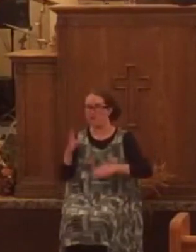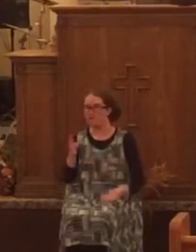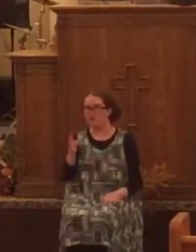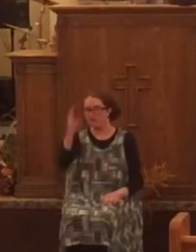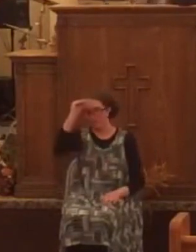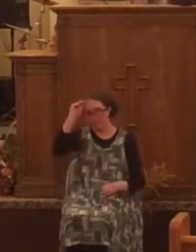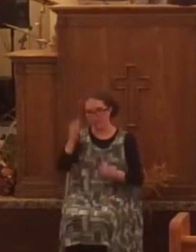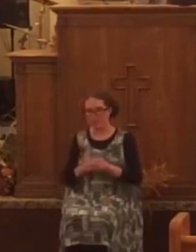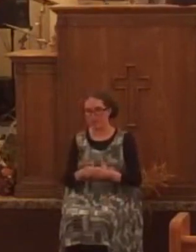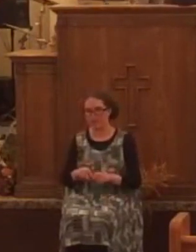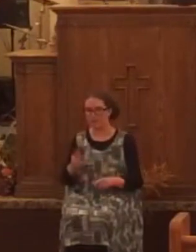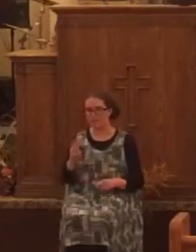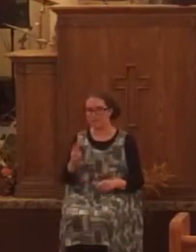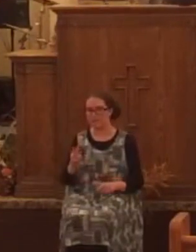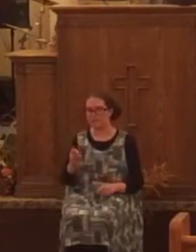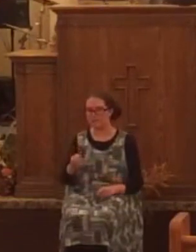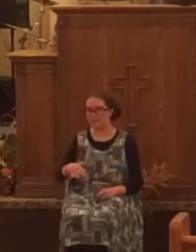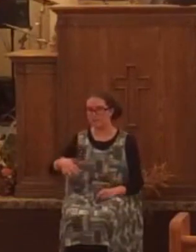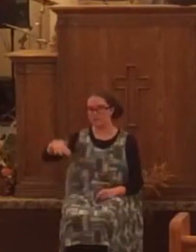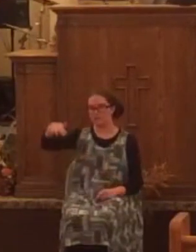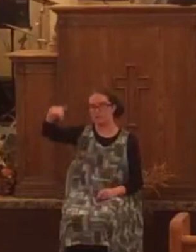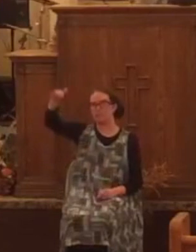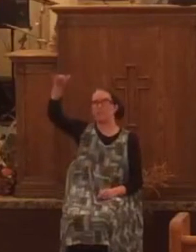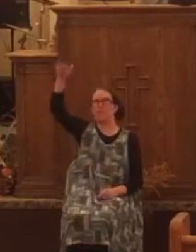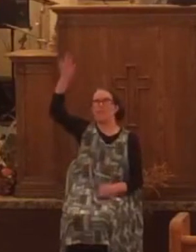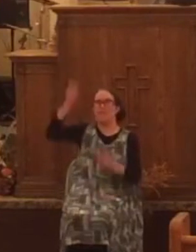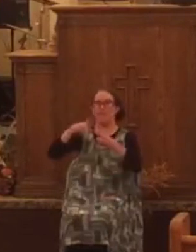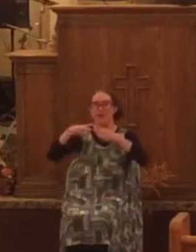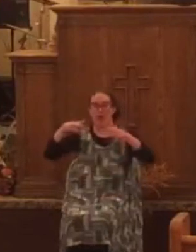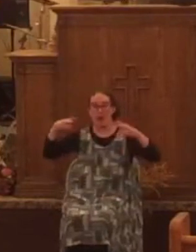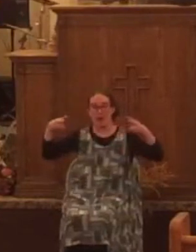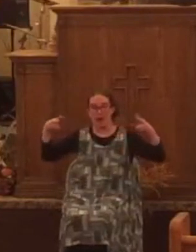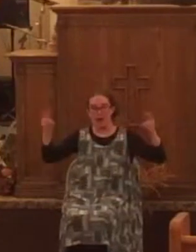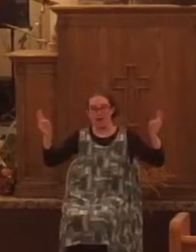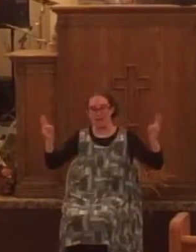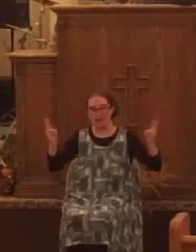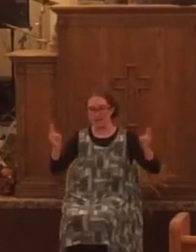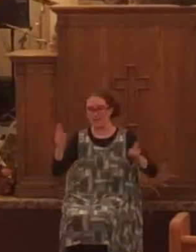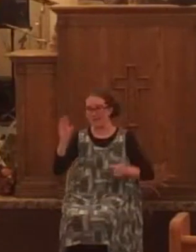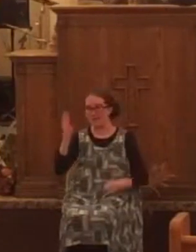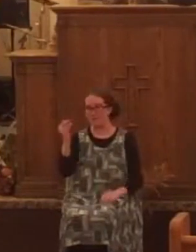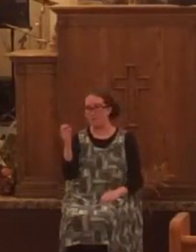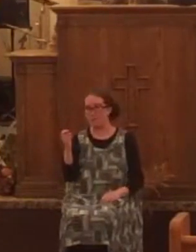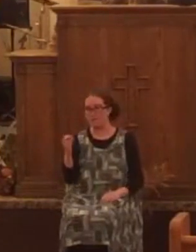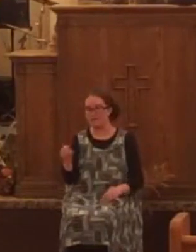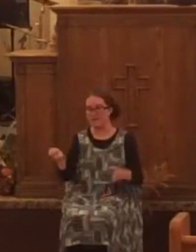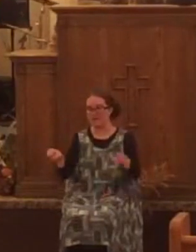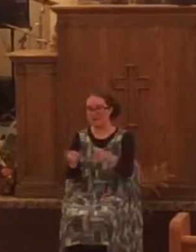brother was 6'1" in the sixth grade. Wow. Wore a size 14 shoe.